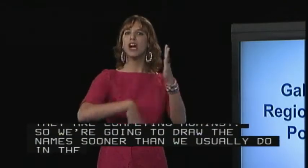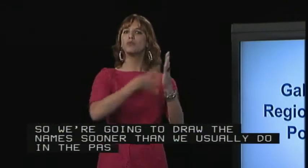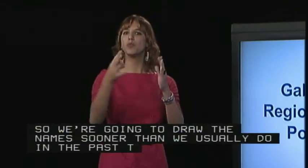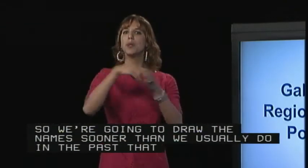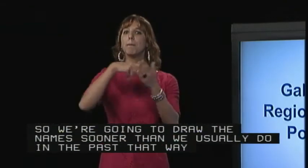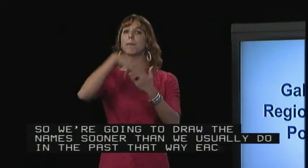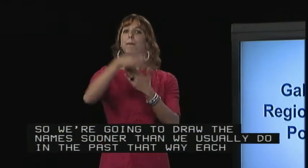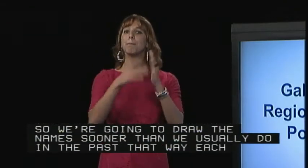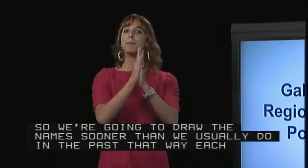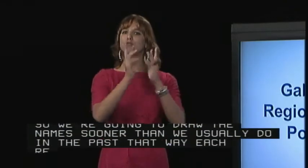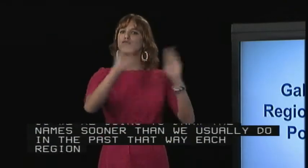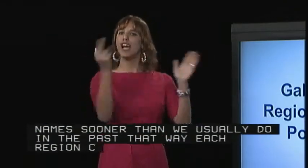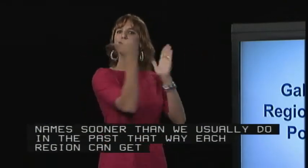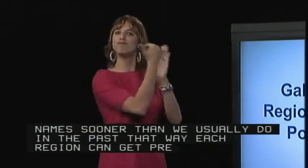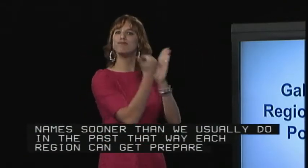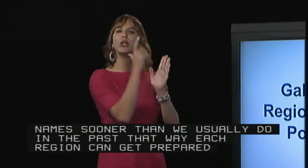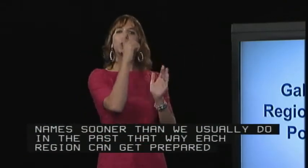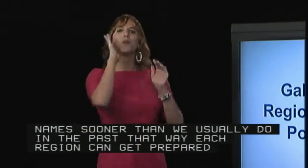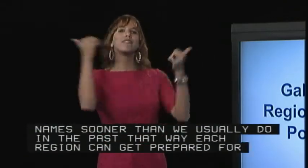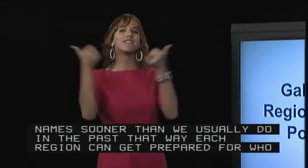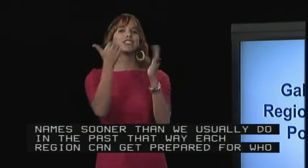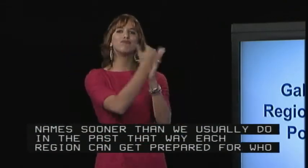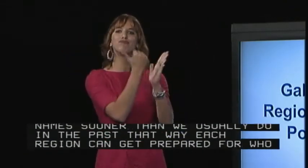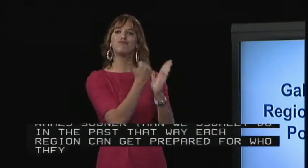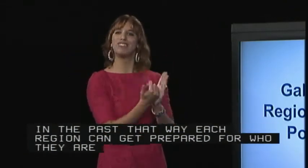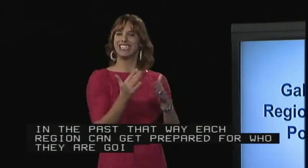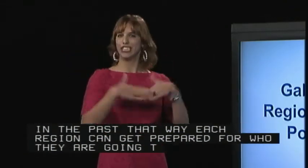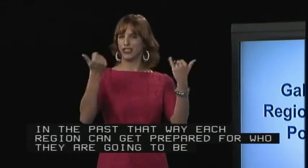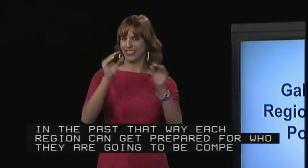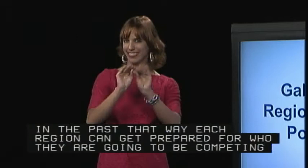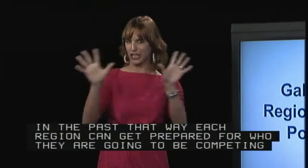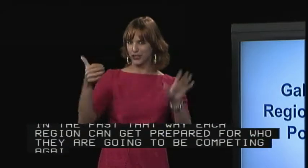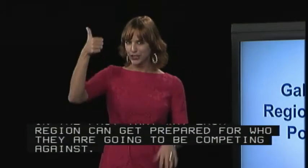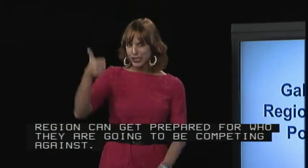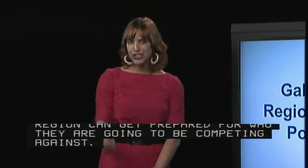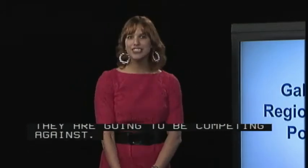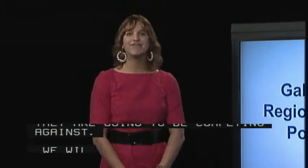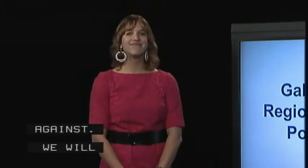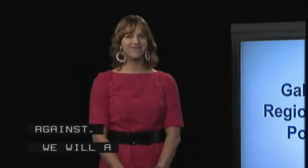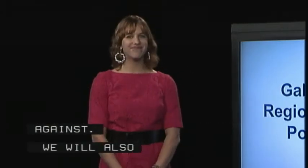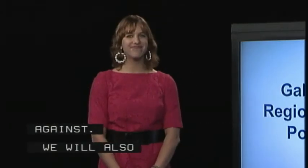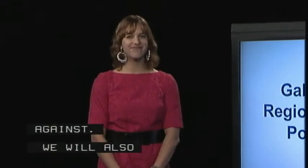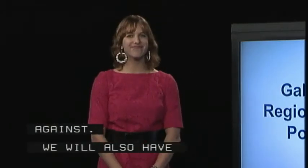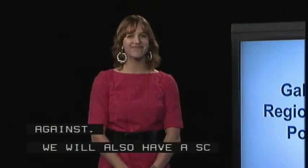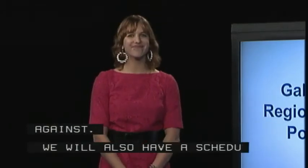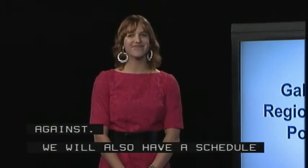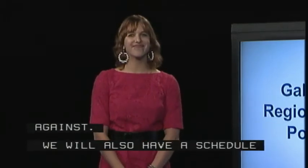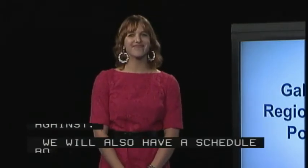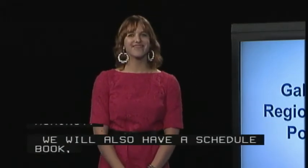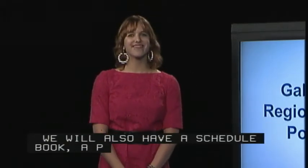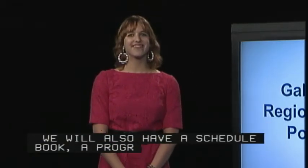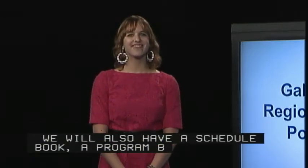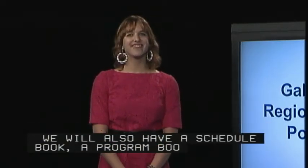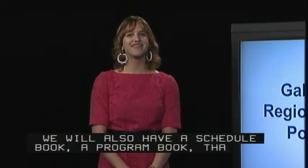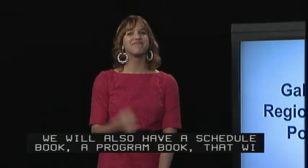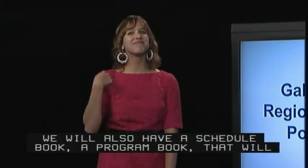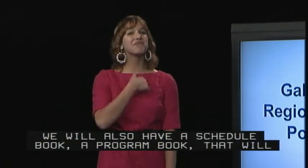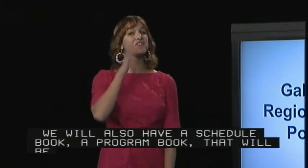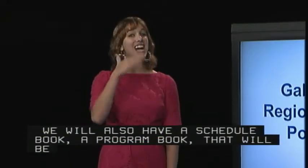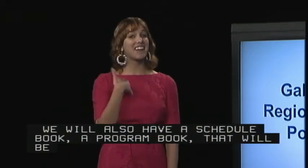competing against. We will also have a schedule book, a program book that will be clear for everyone because it'll actually list the names of the teams who are